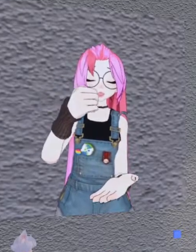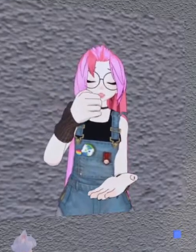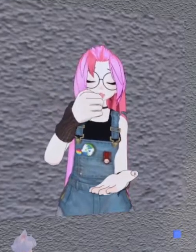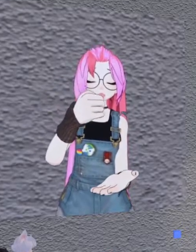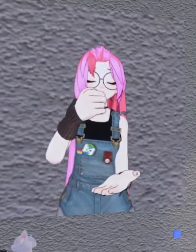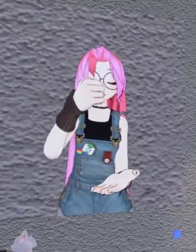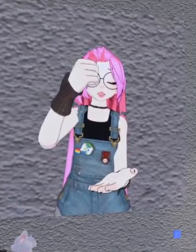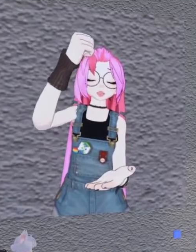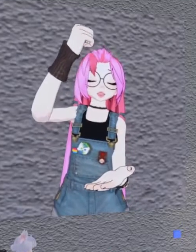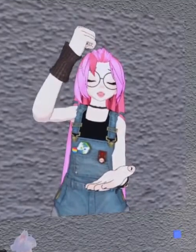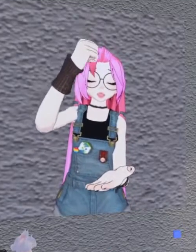Ready?